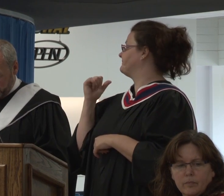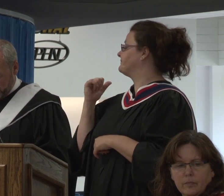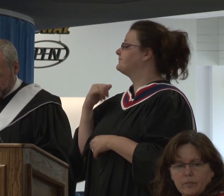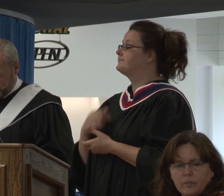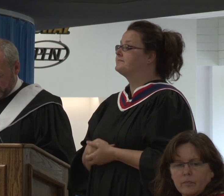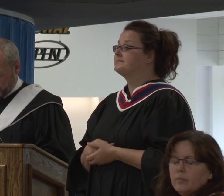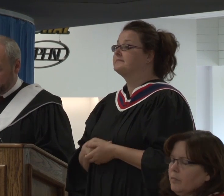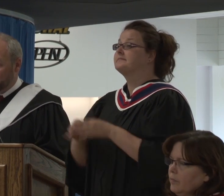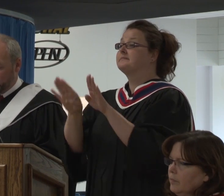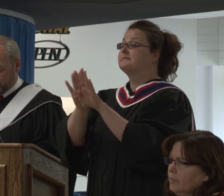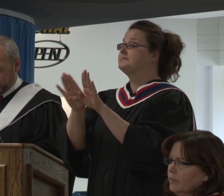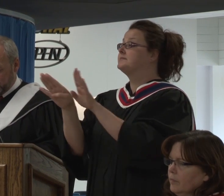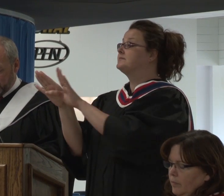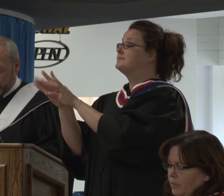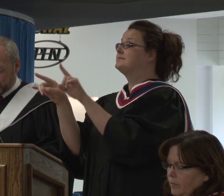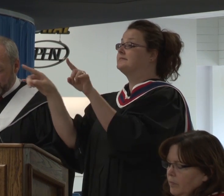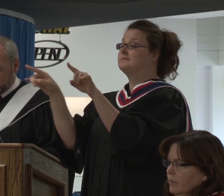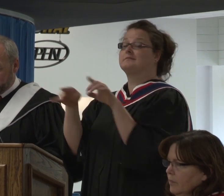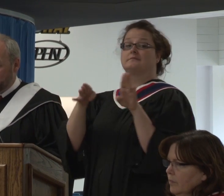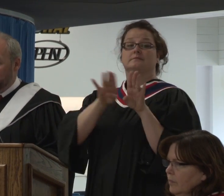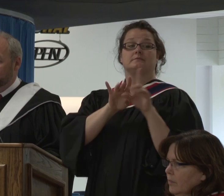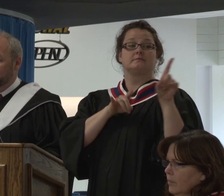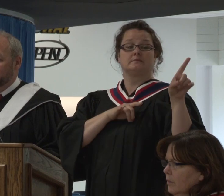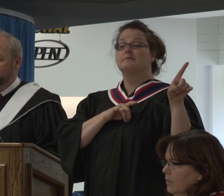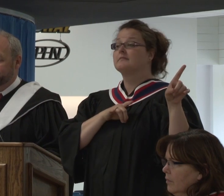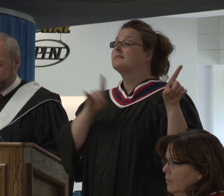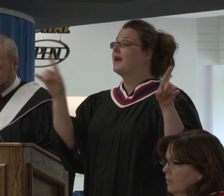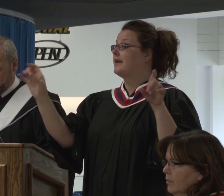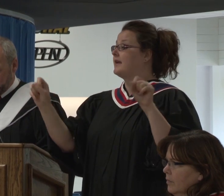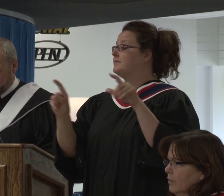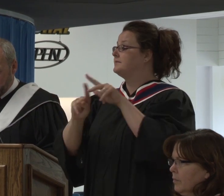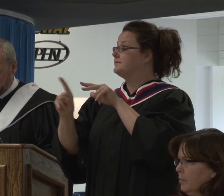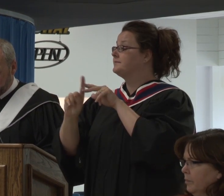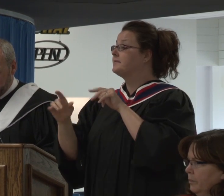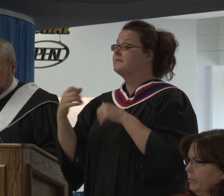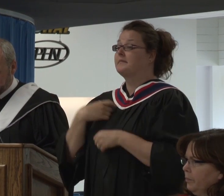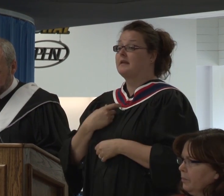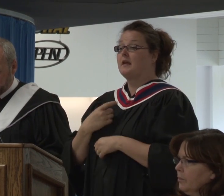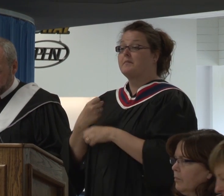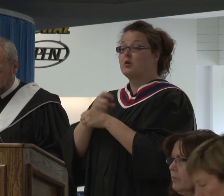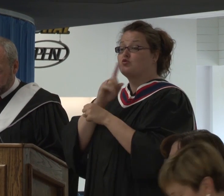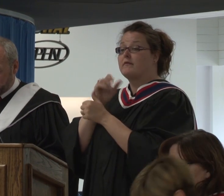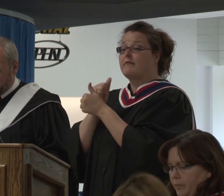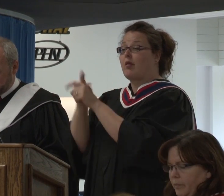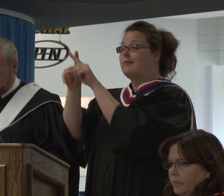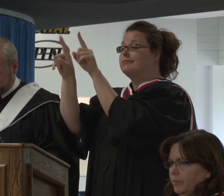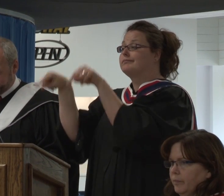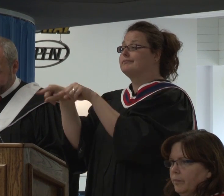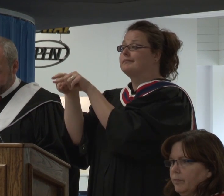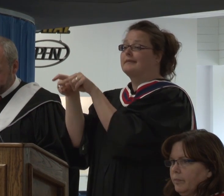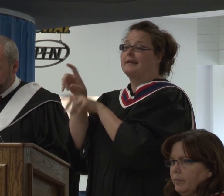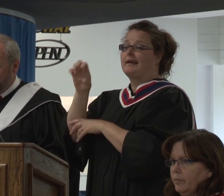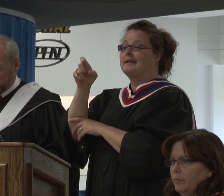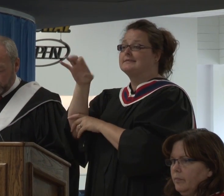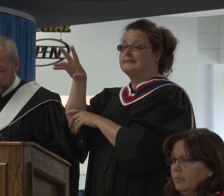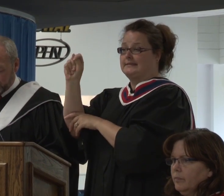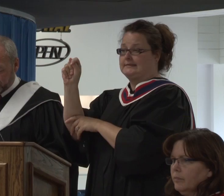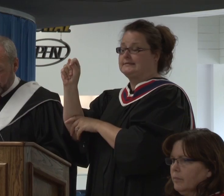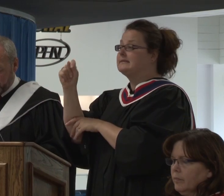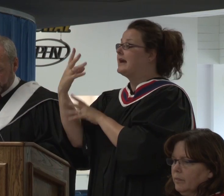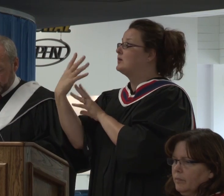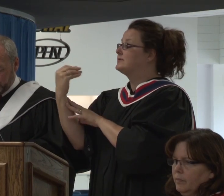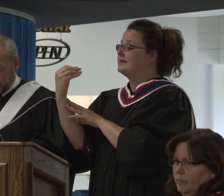on my left, and the doors at the back of the auditorium. Follow the exit signs out of the college. And